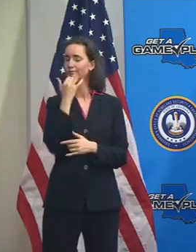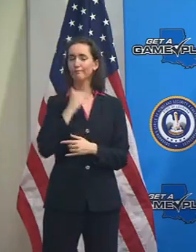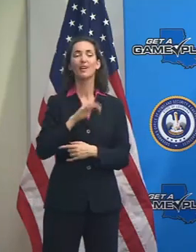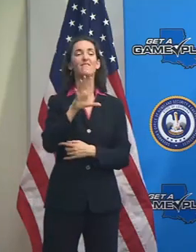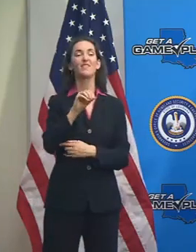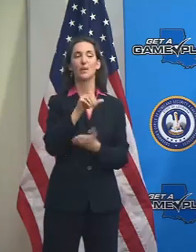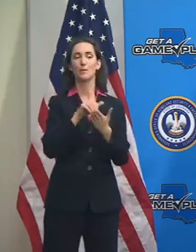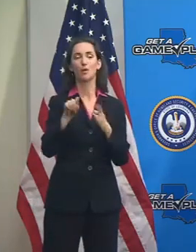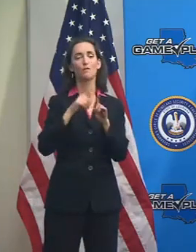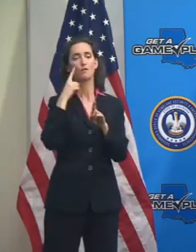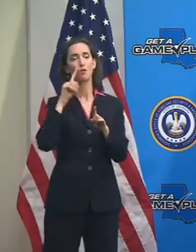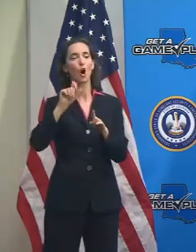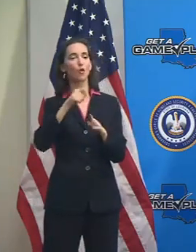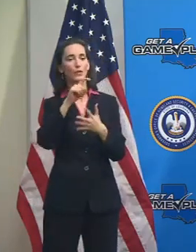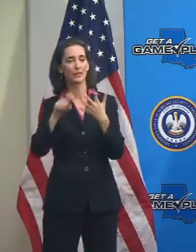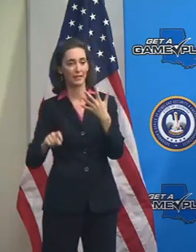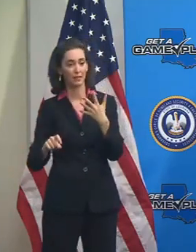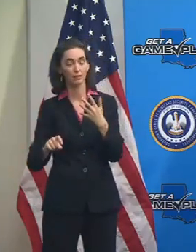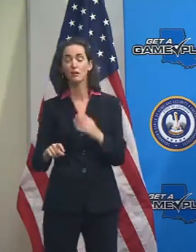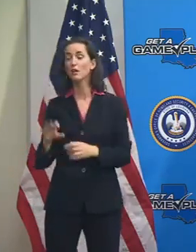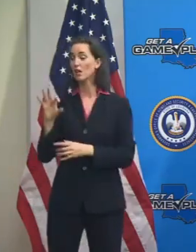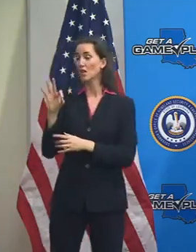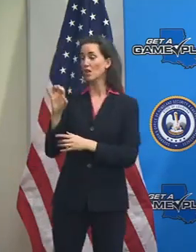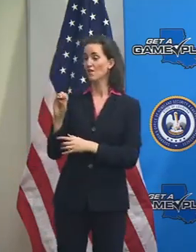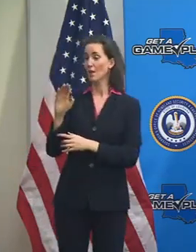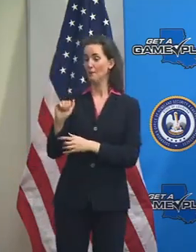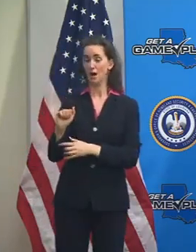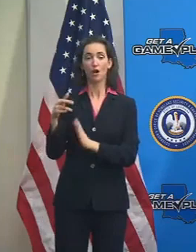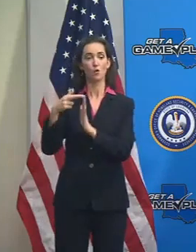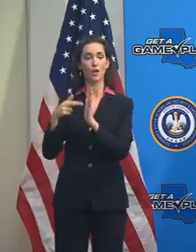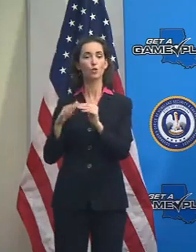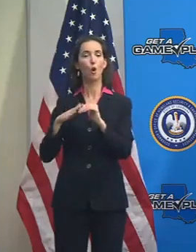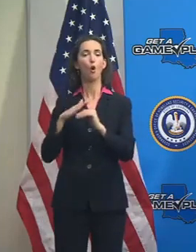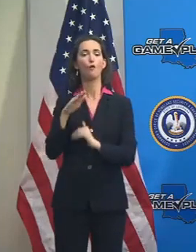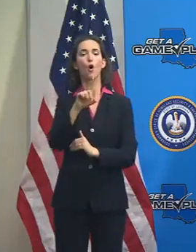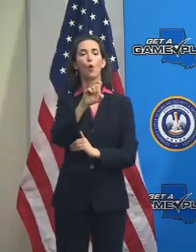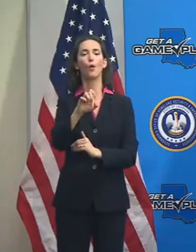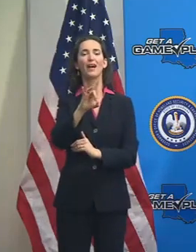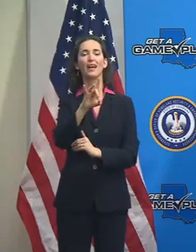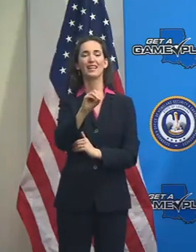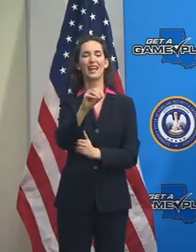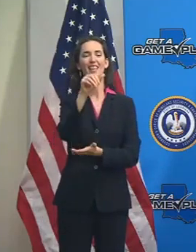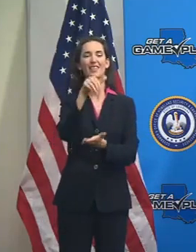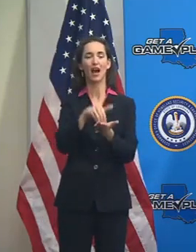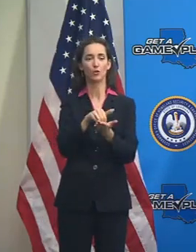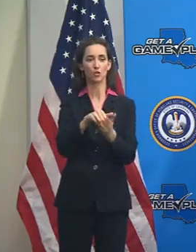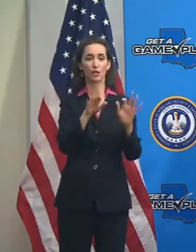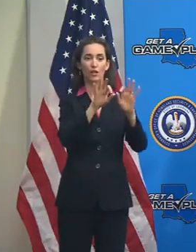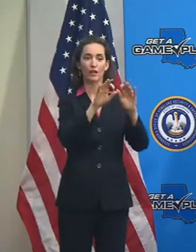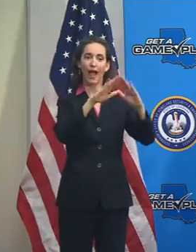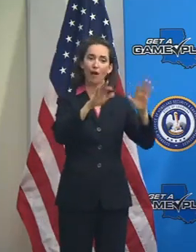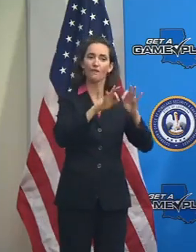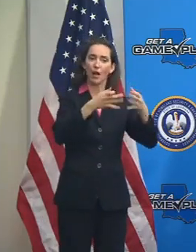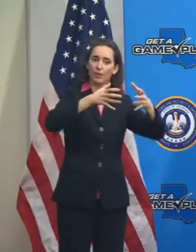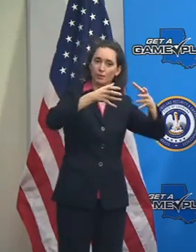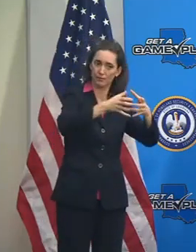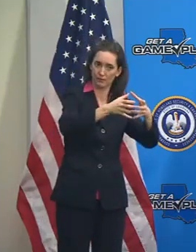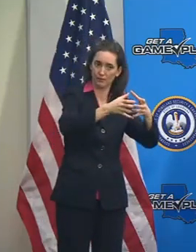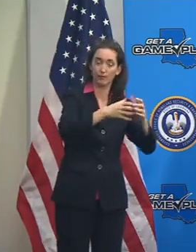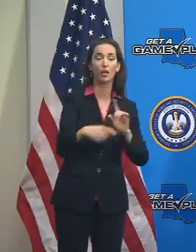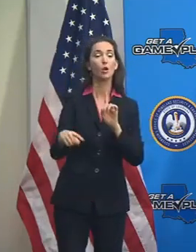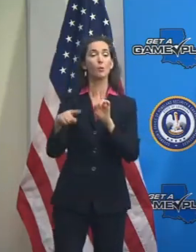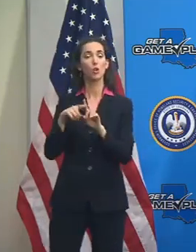assistance. And FEMA has registered more than 180,000 households. Additionally, the Small